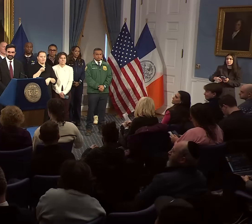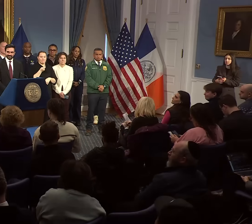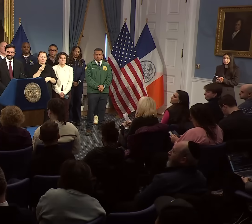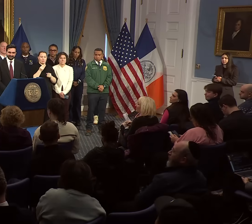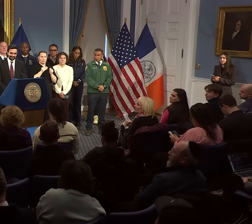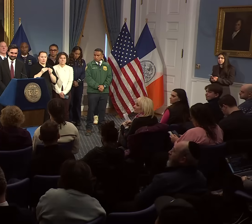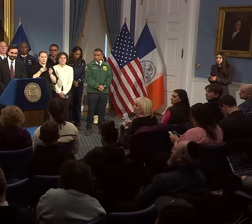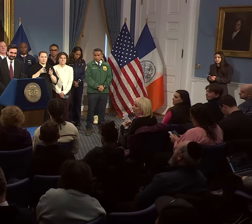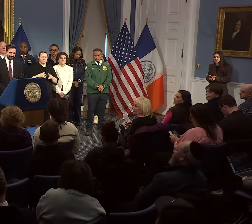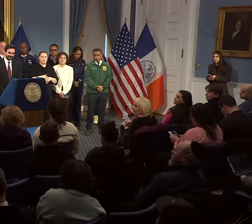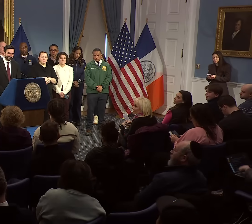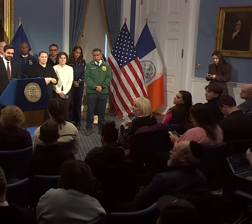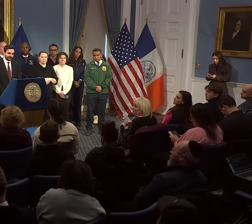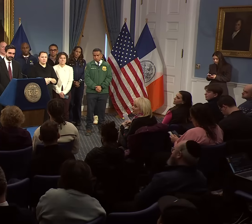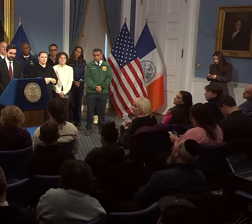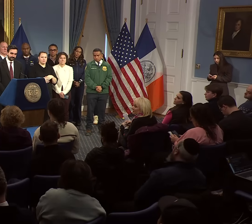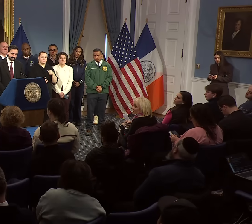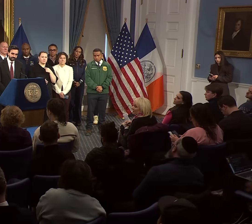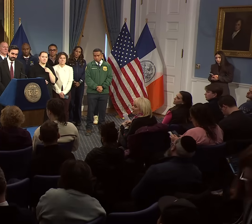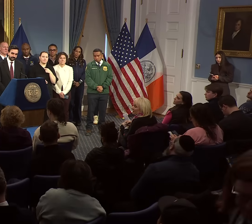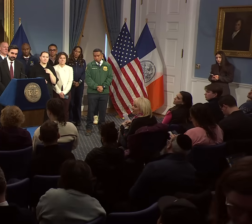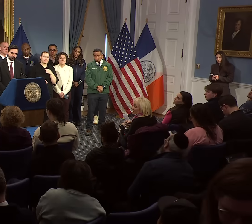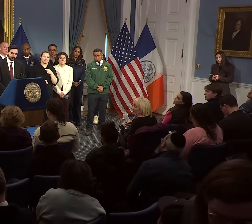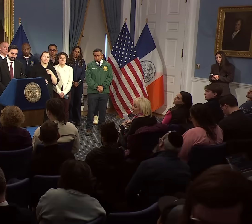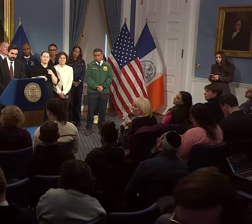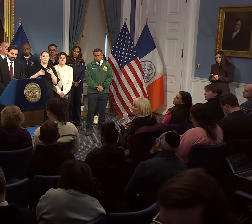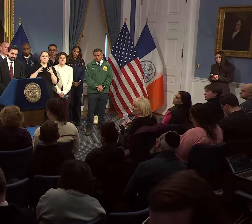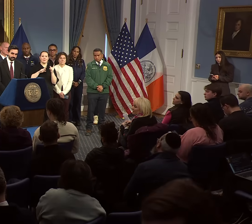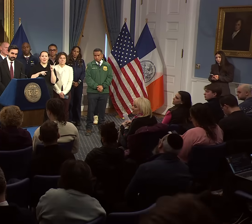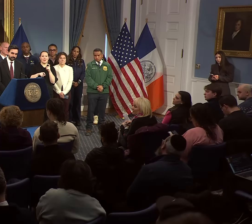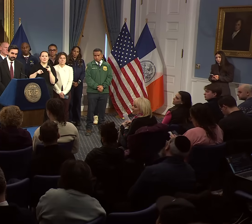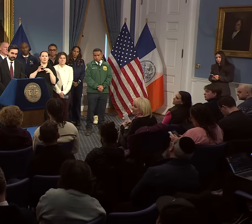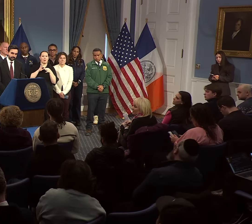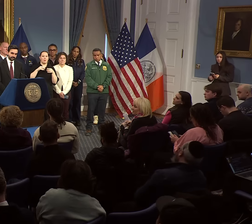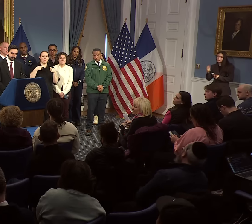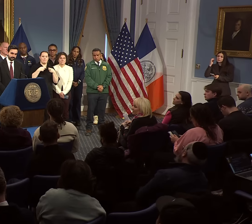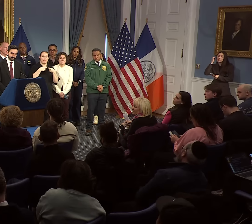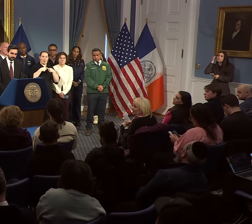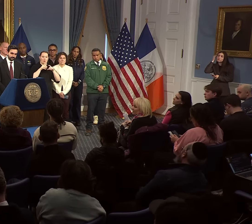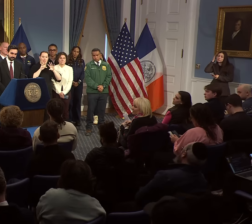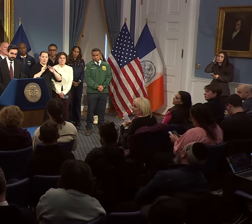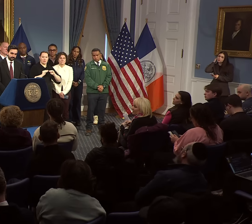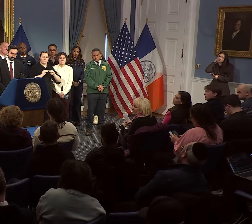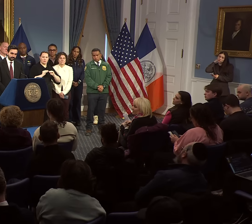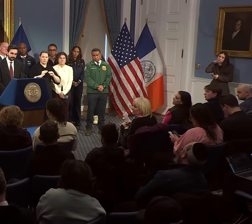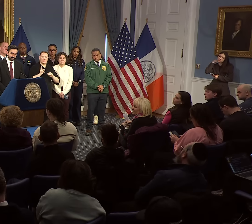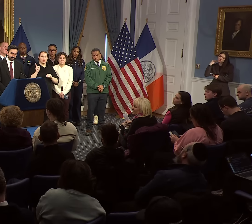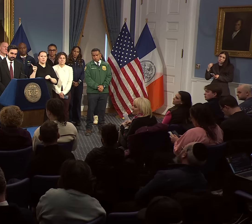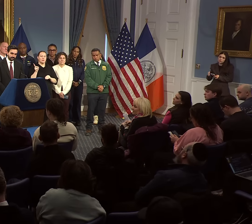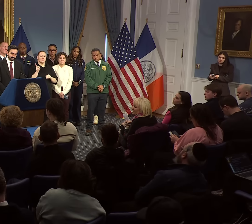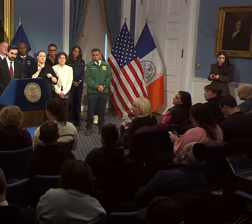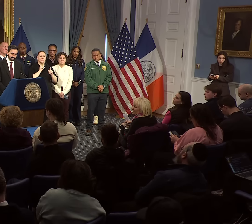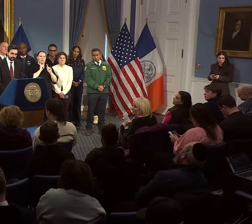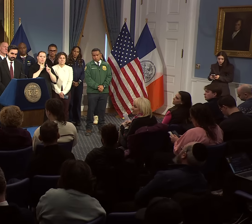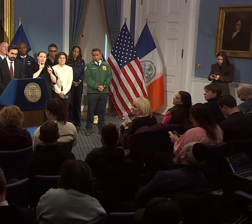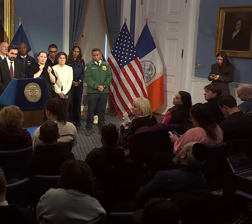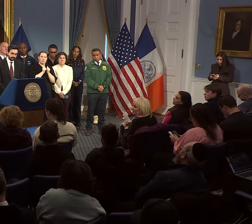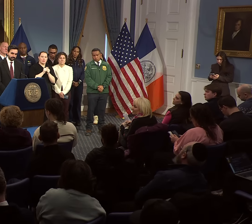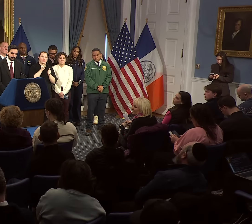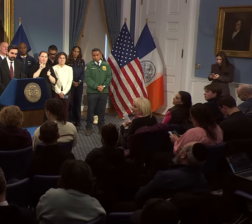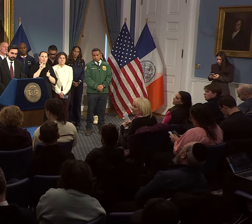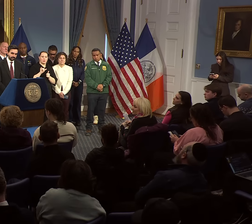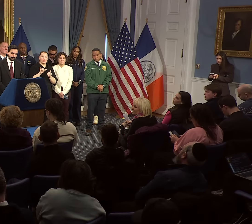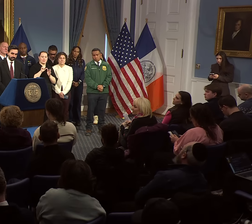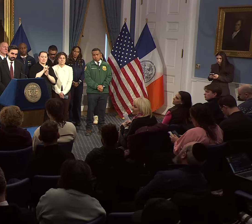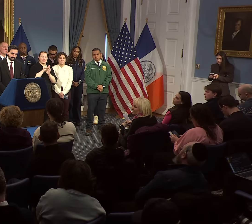and then Tim. All right, I wanted to ask about power outages and if you've talked to the state about reaching out to Con